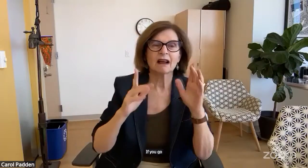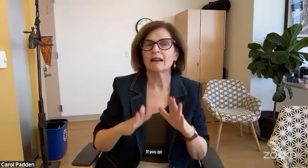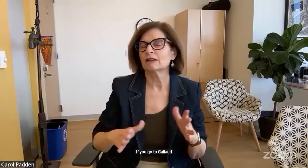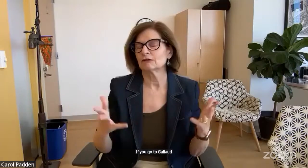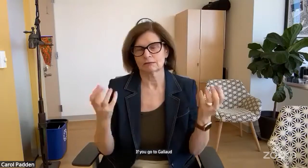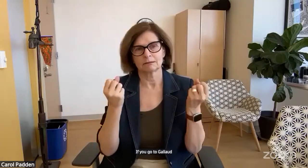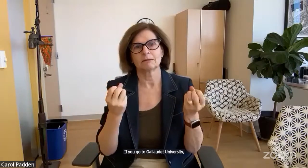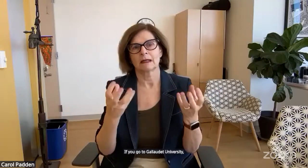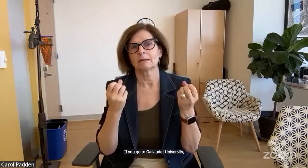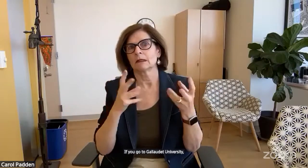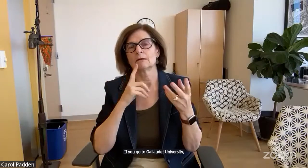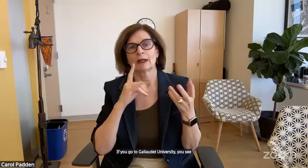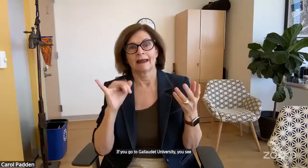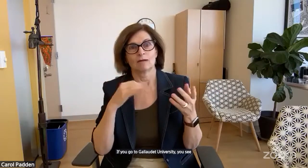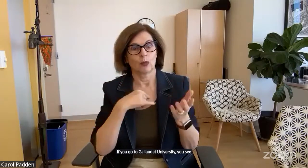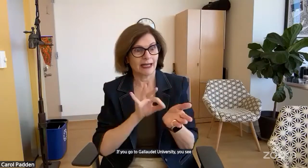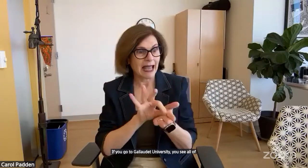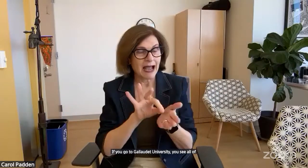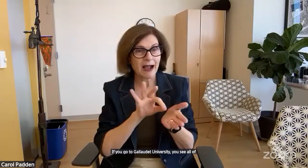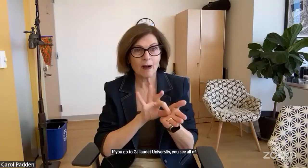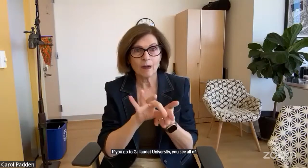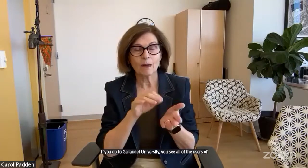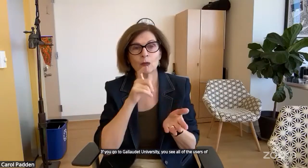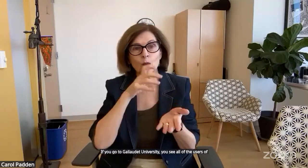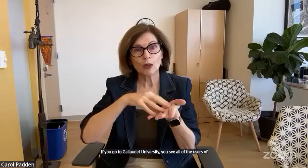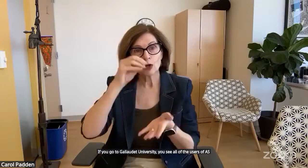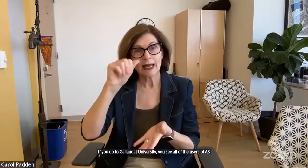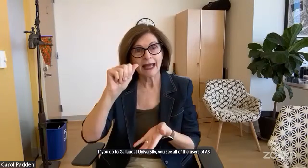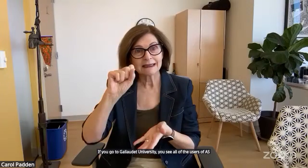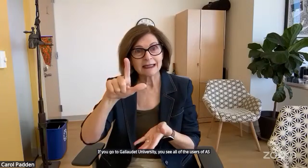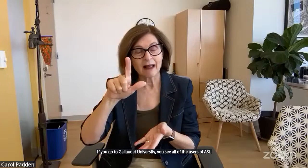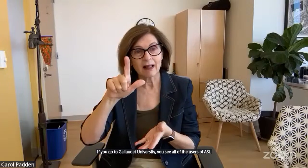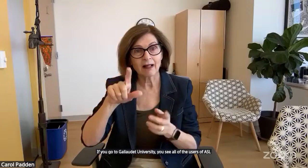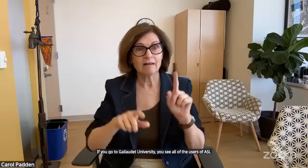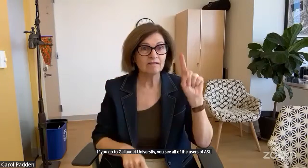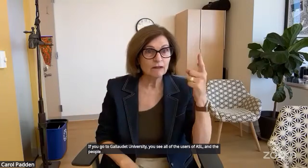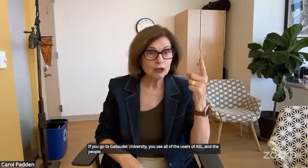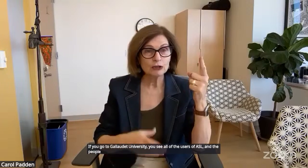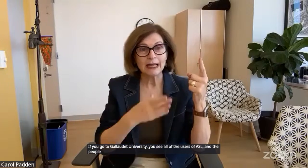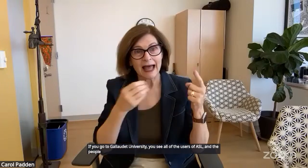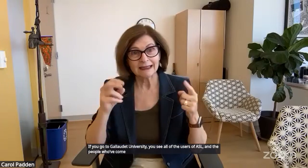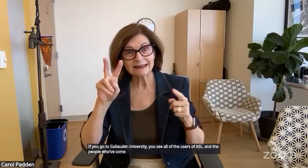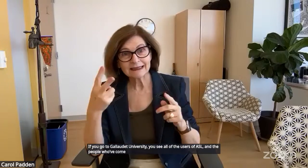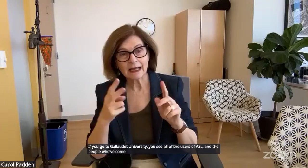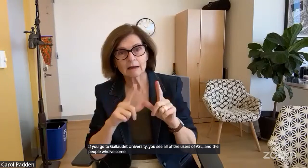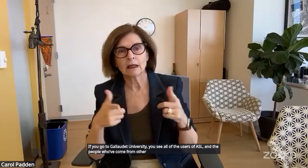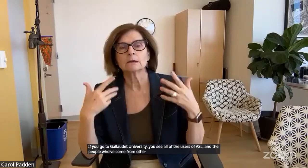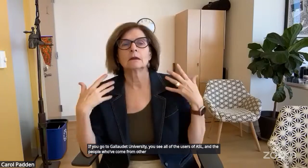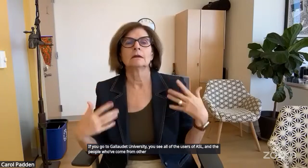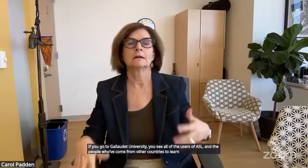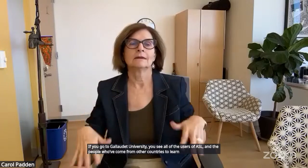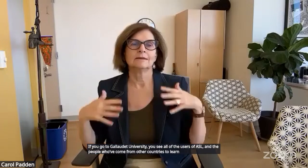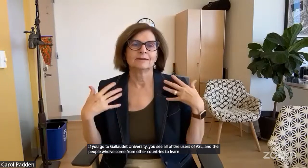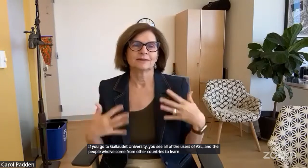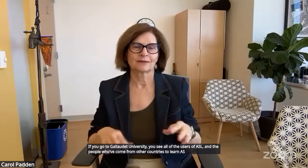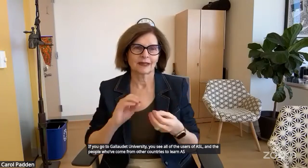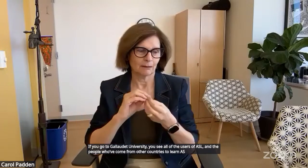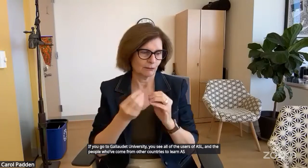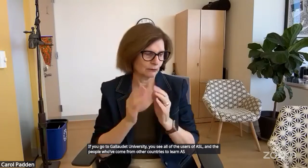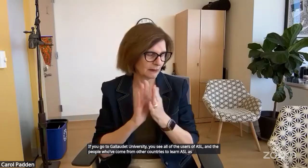University, you see all of the users of ASL and the people who've come from other countries to learn ASL as a second